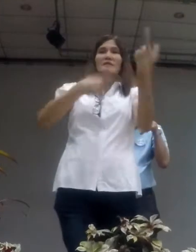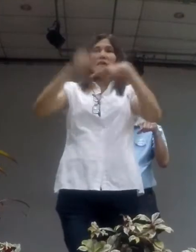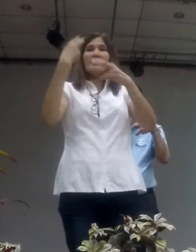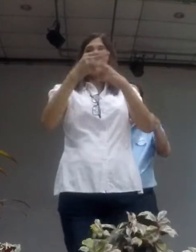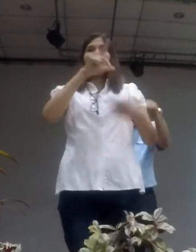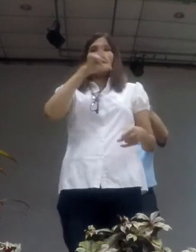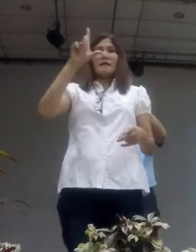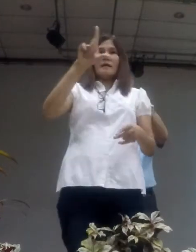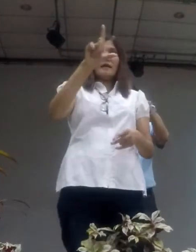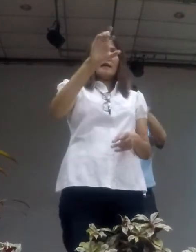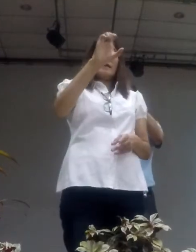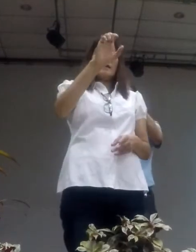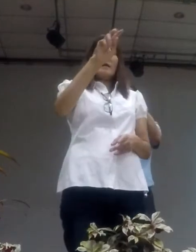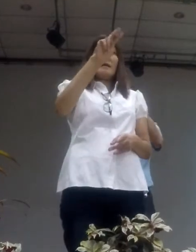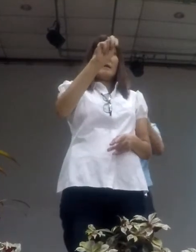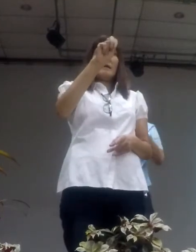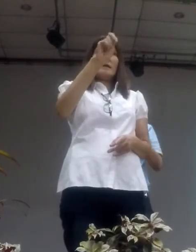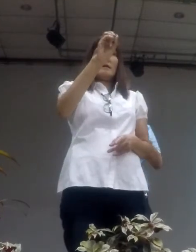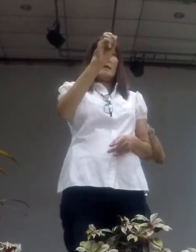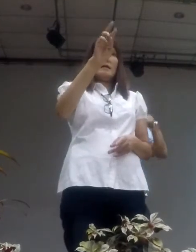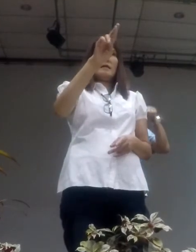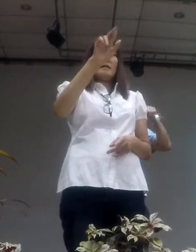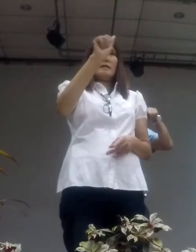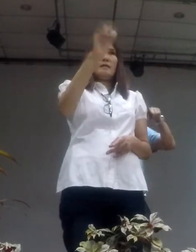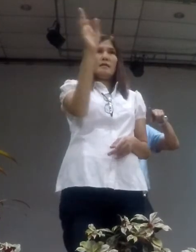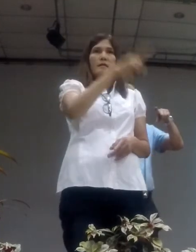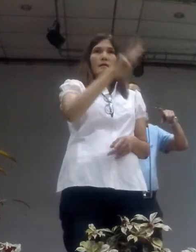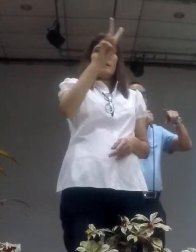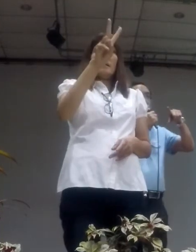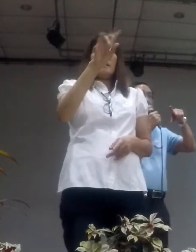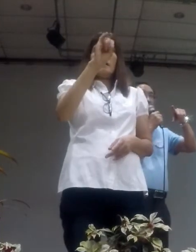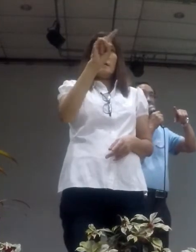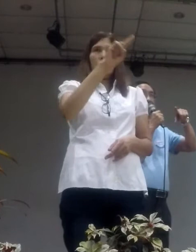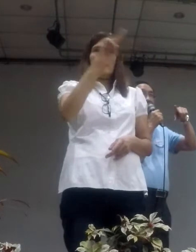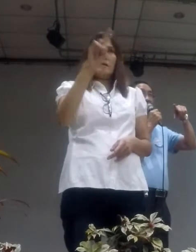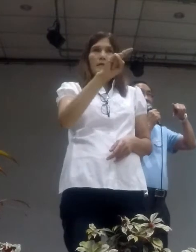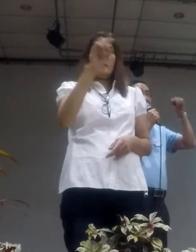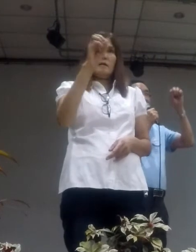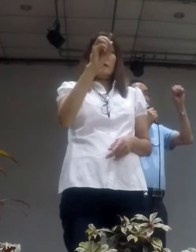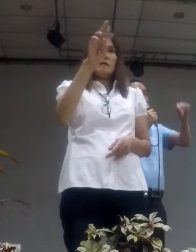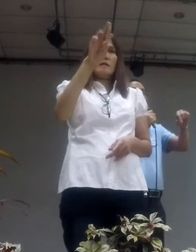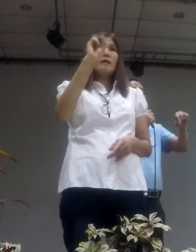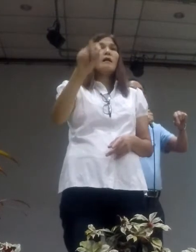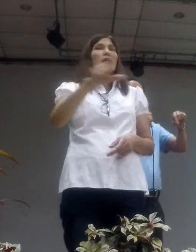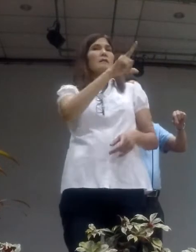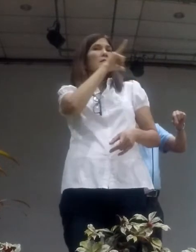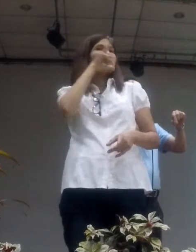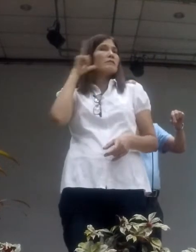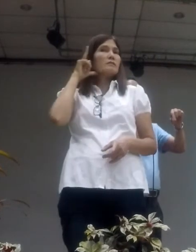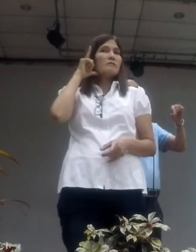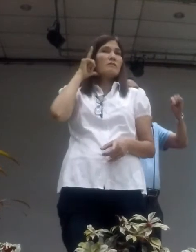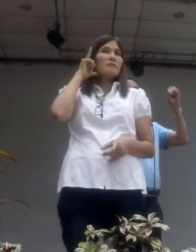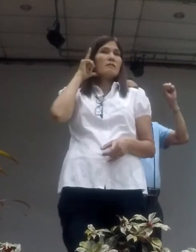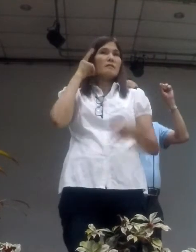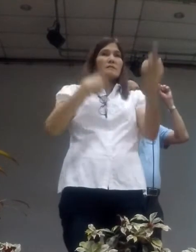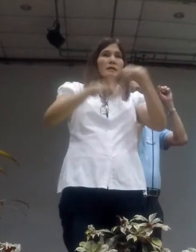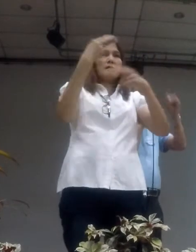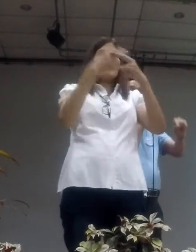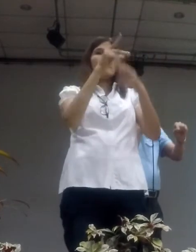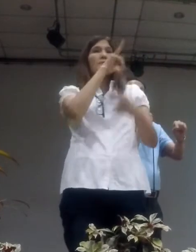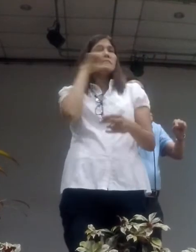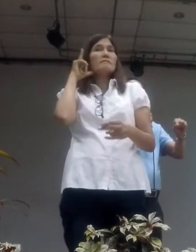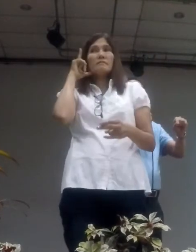Leonor, Isaymin Paano. They will be the COMELEC. They will take care of supervising the casting of the ballots,